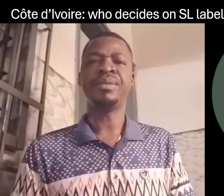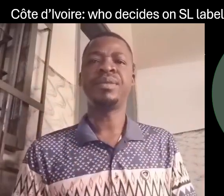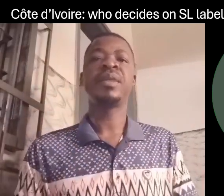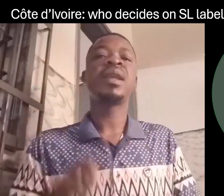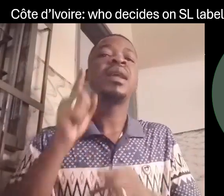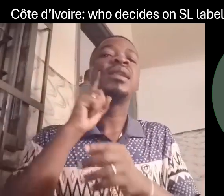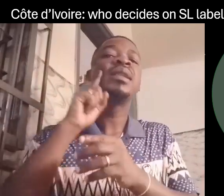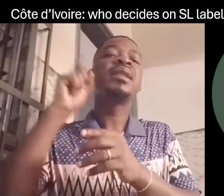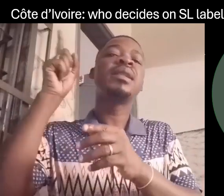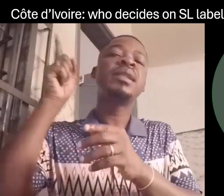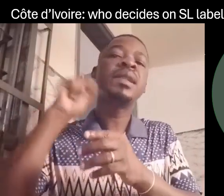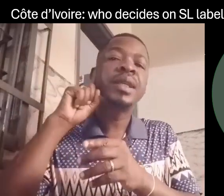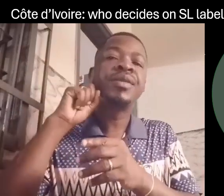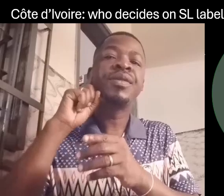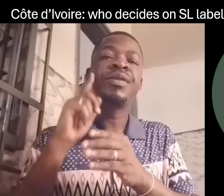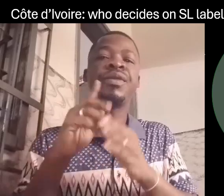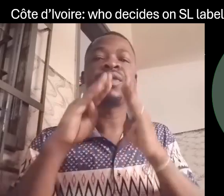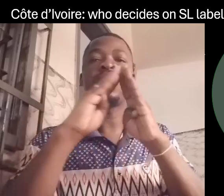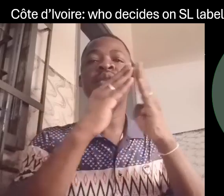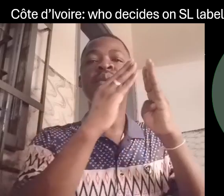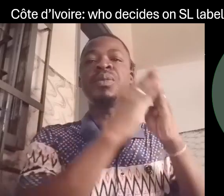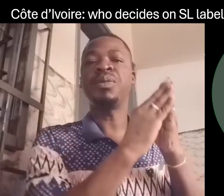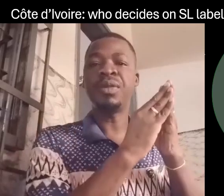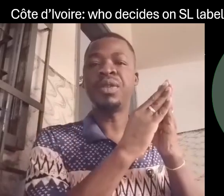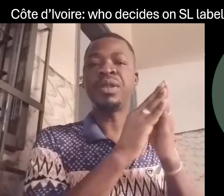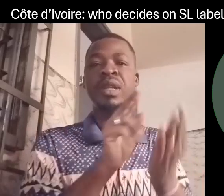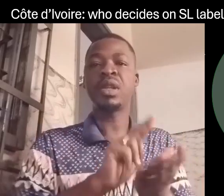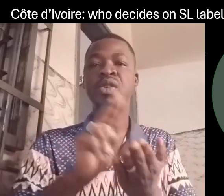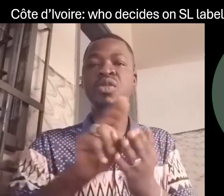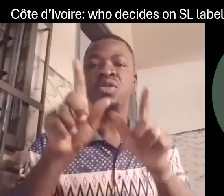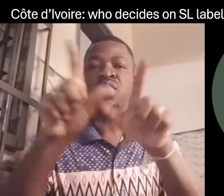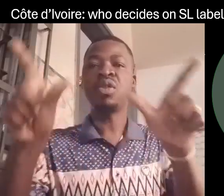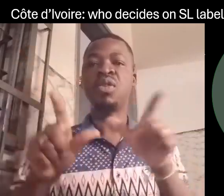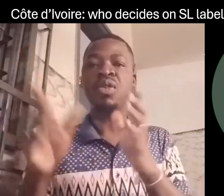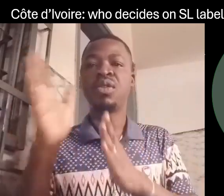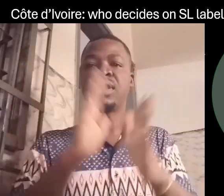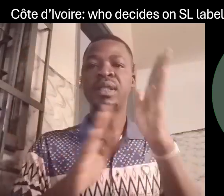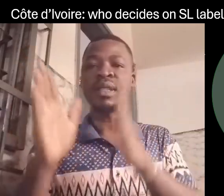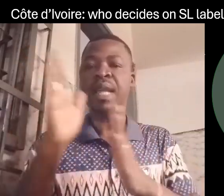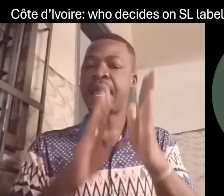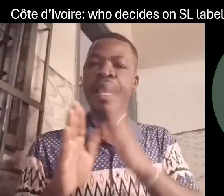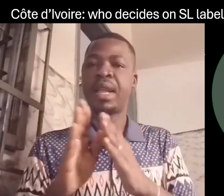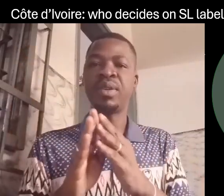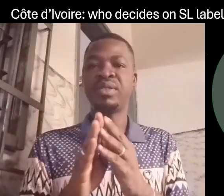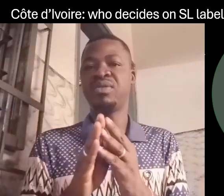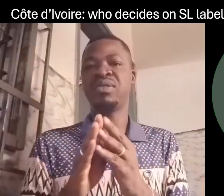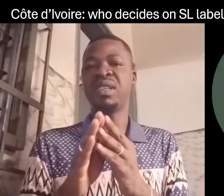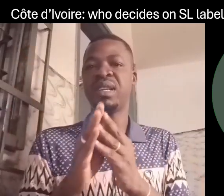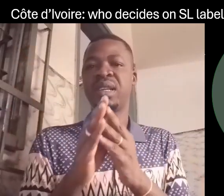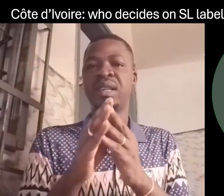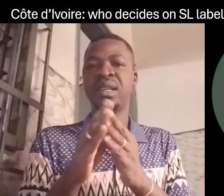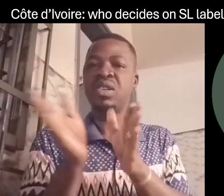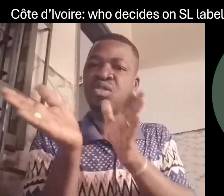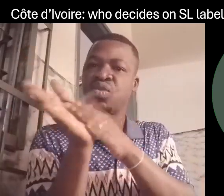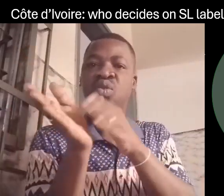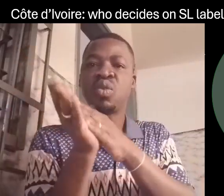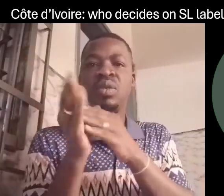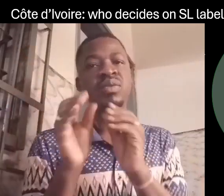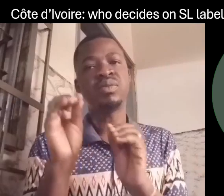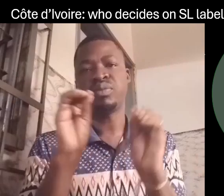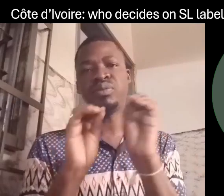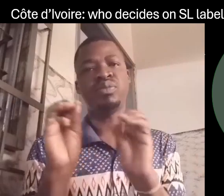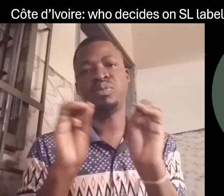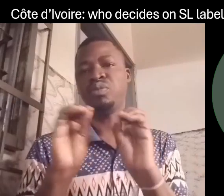on in Ivory Coast. So the deaf community, they use local